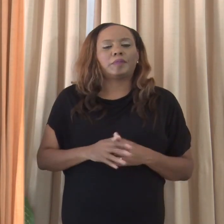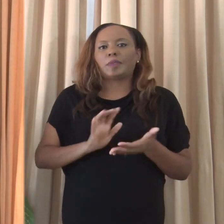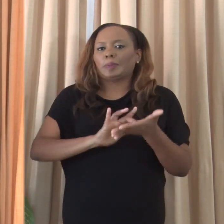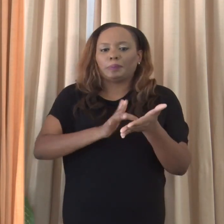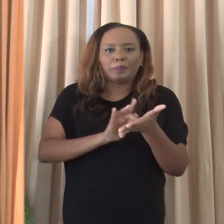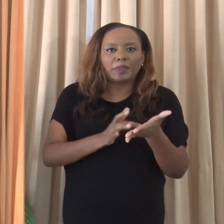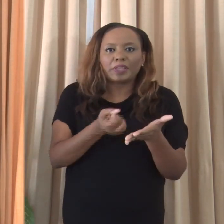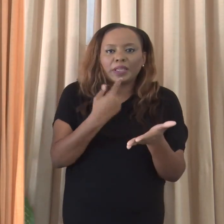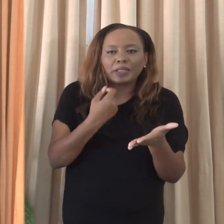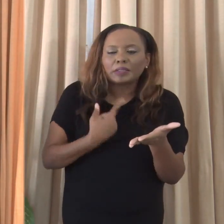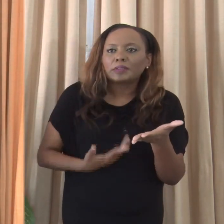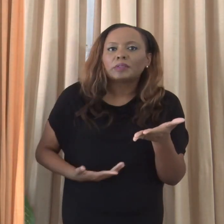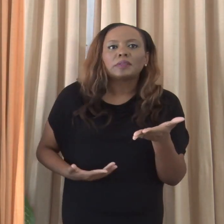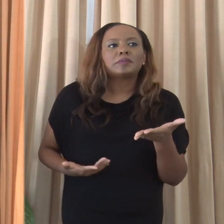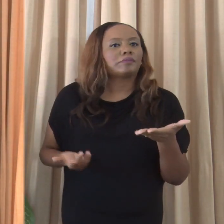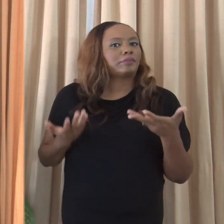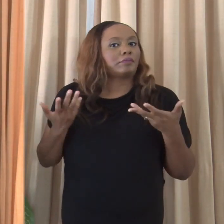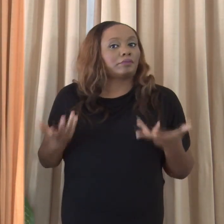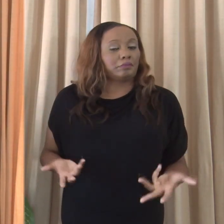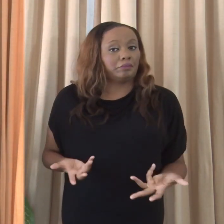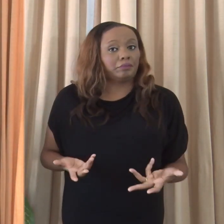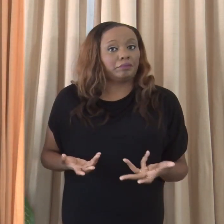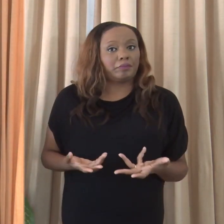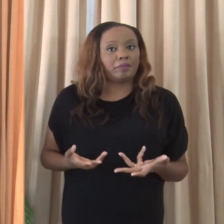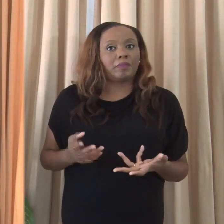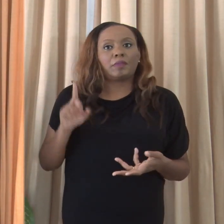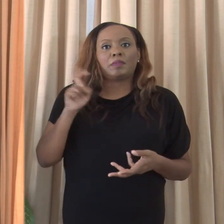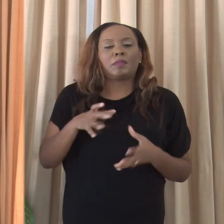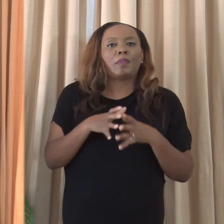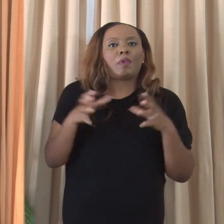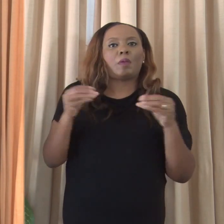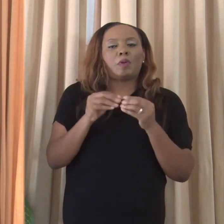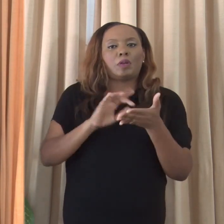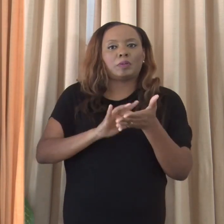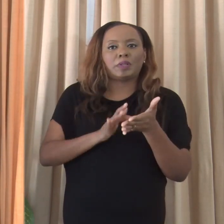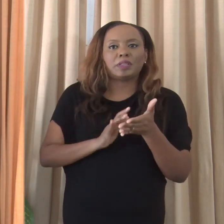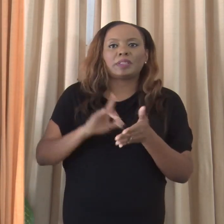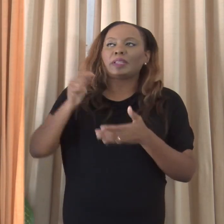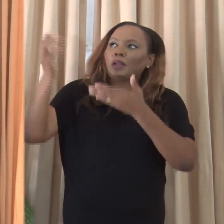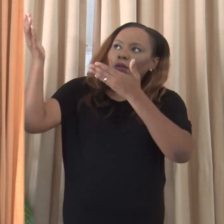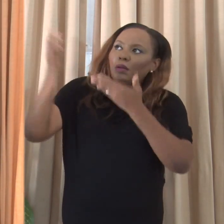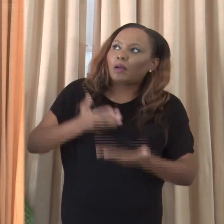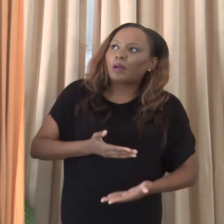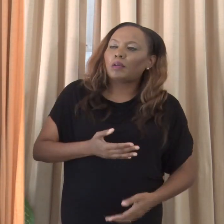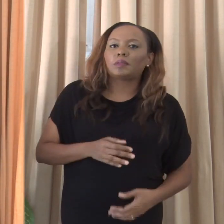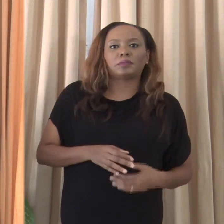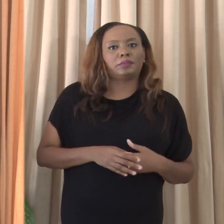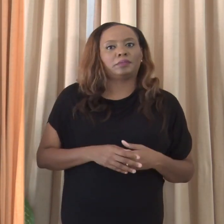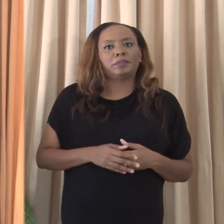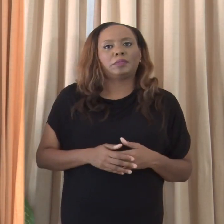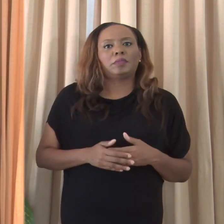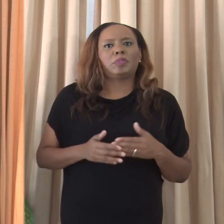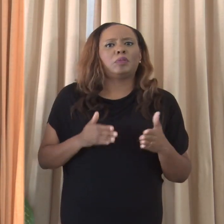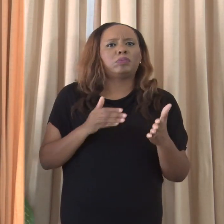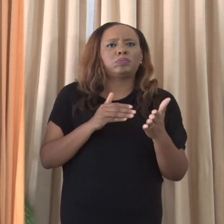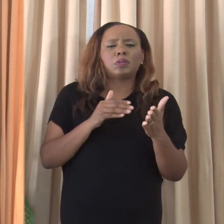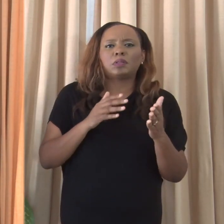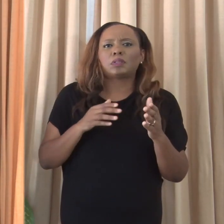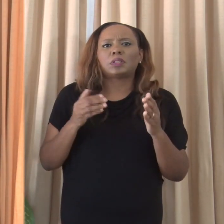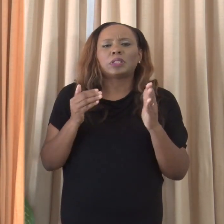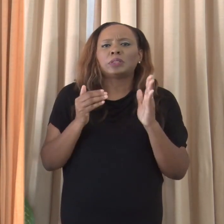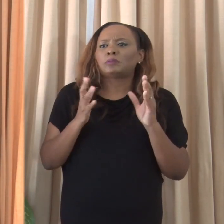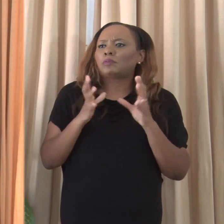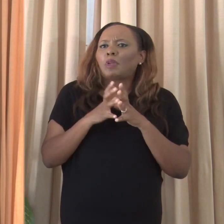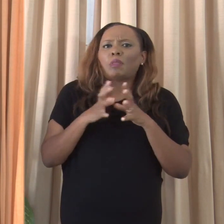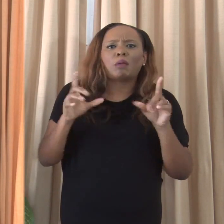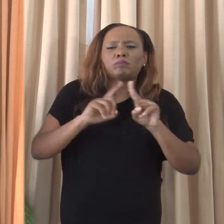medication, again, there's a need for it to be air freighted in. And you can go on and on and on. There's food issues, and that